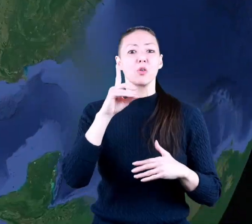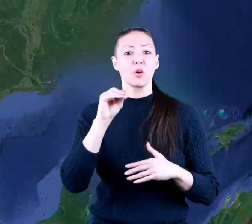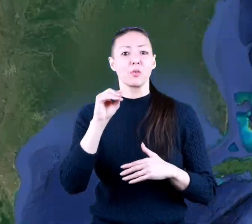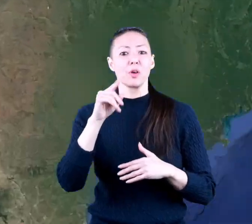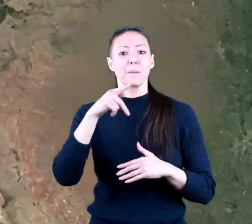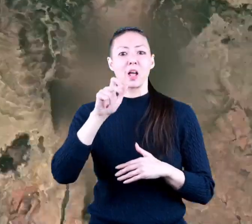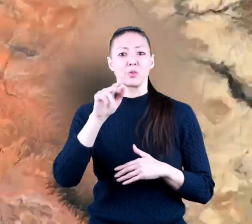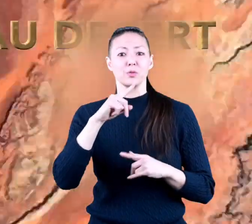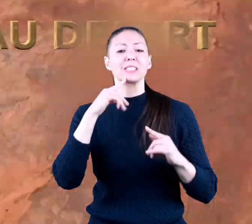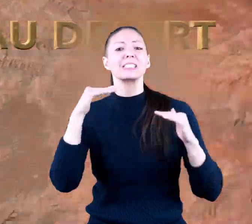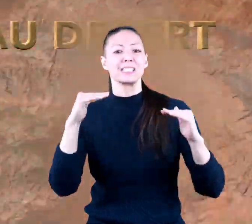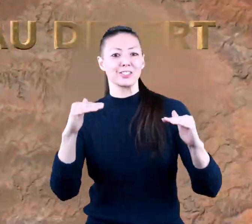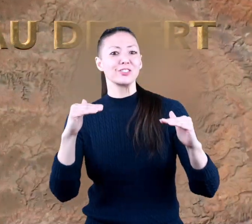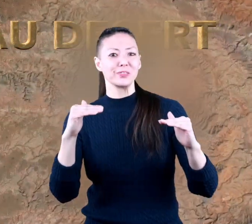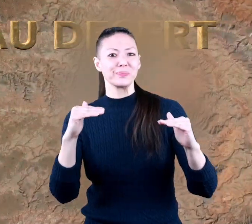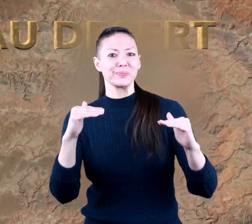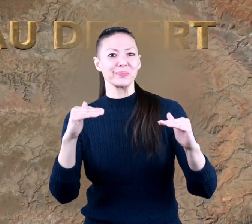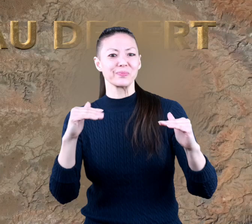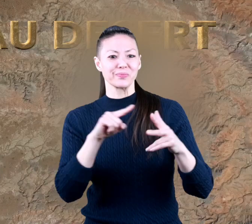the Colorado Plateau Desert.